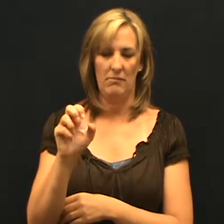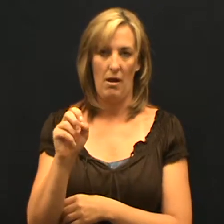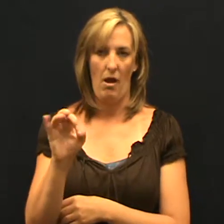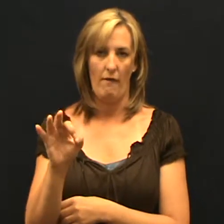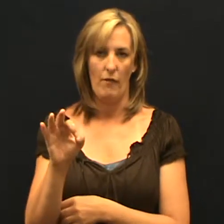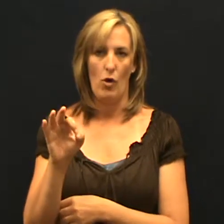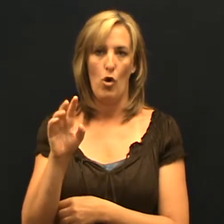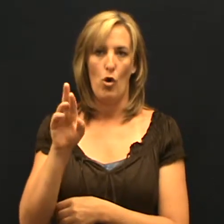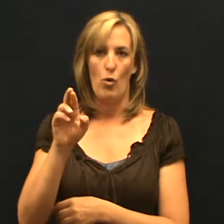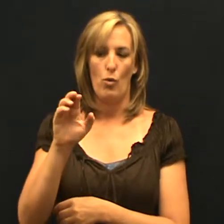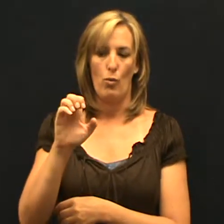make any